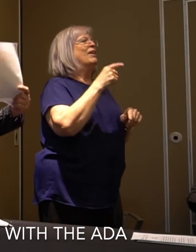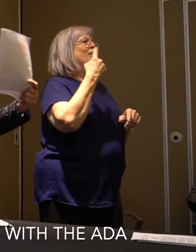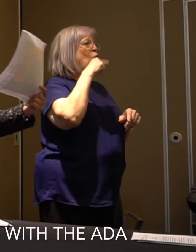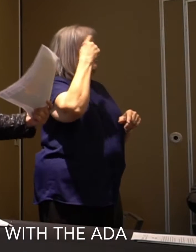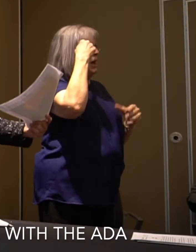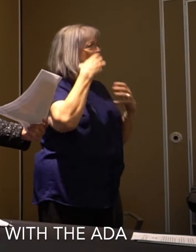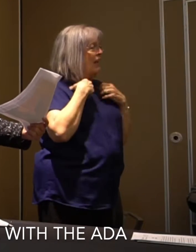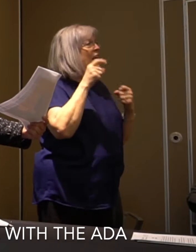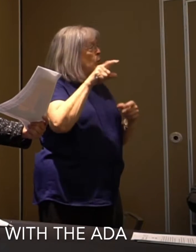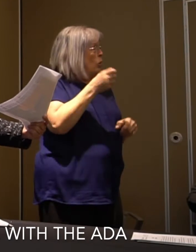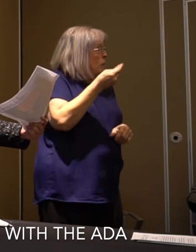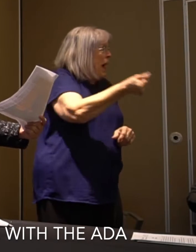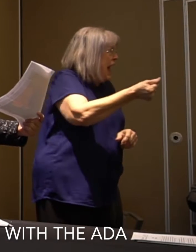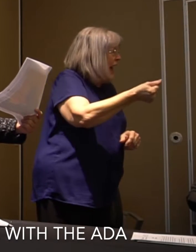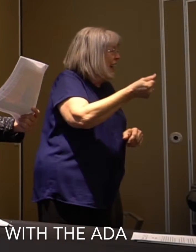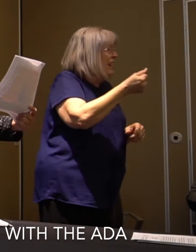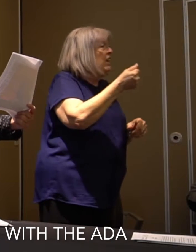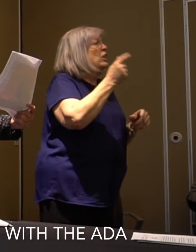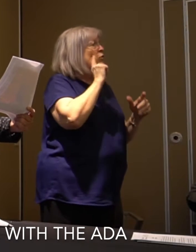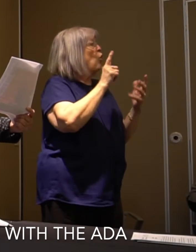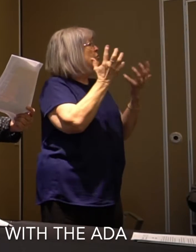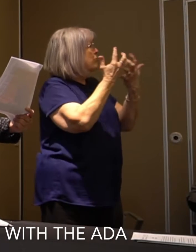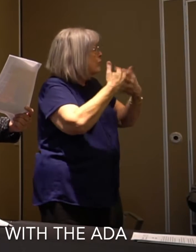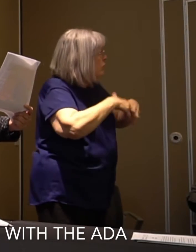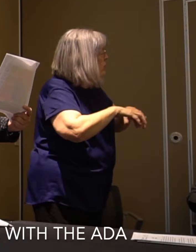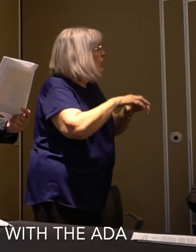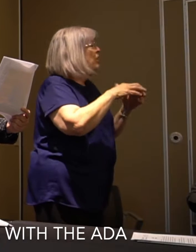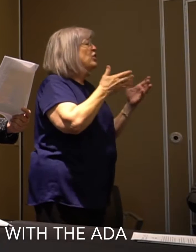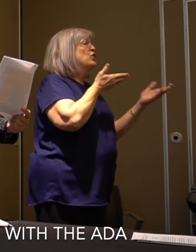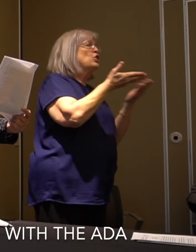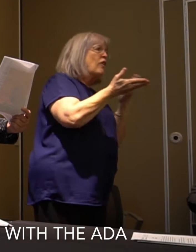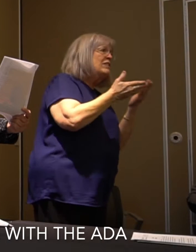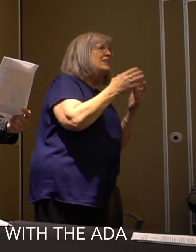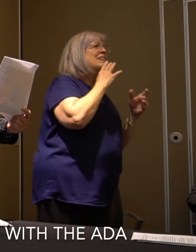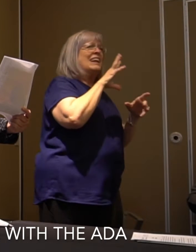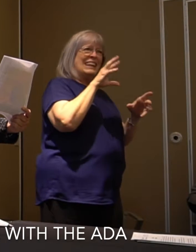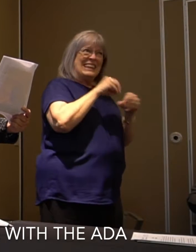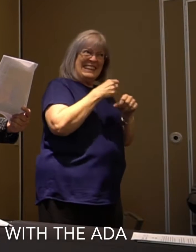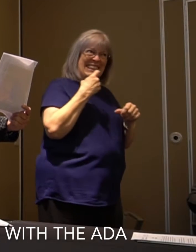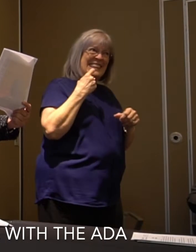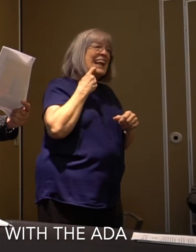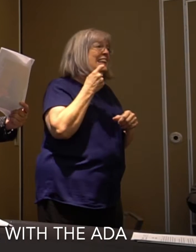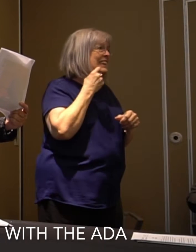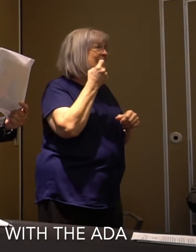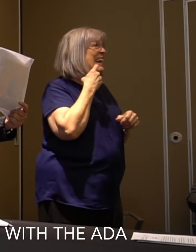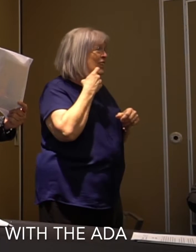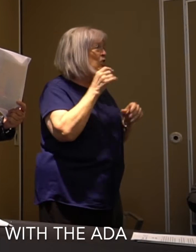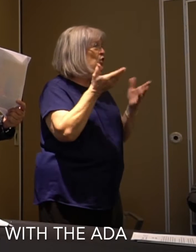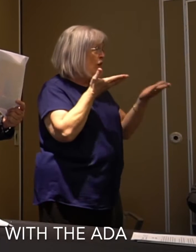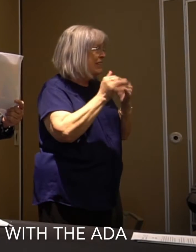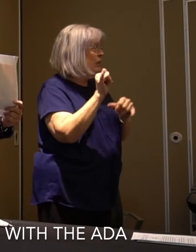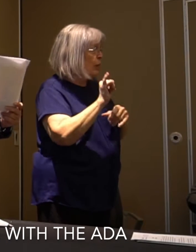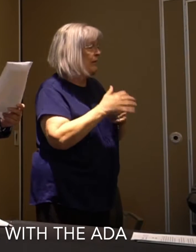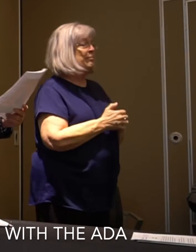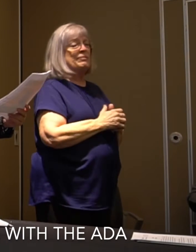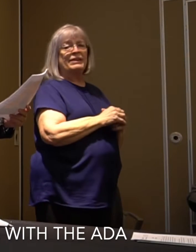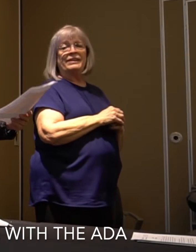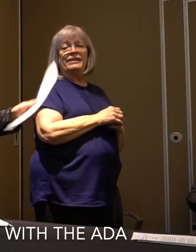They're supposed to coordinate dental services as well. So